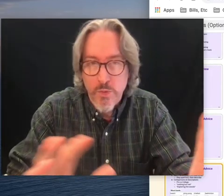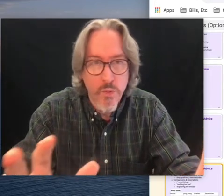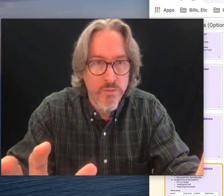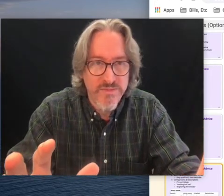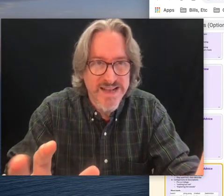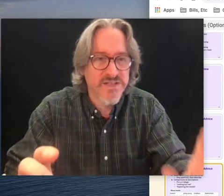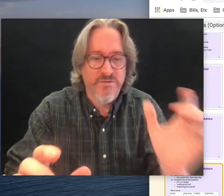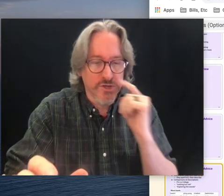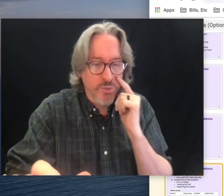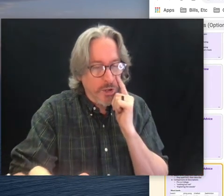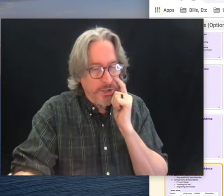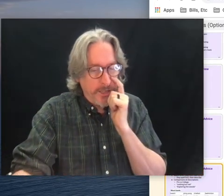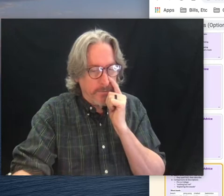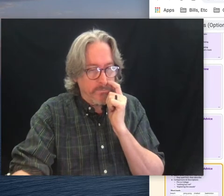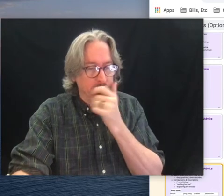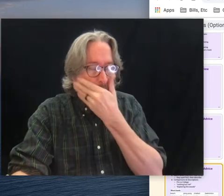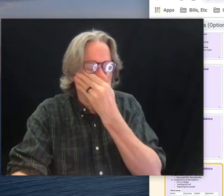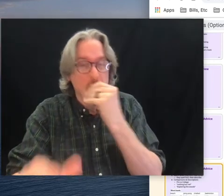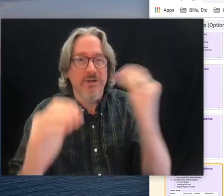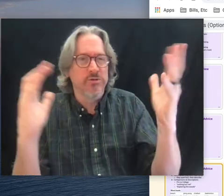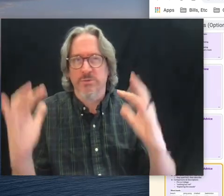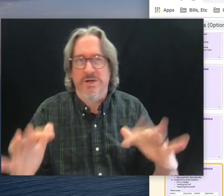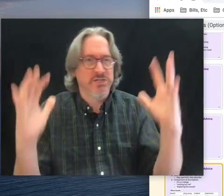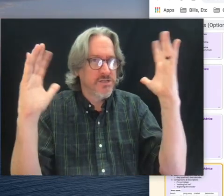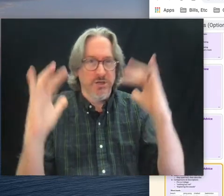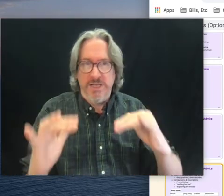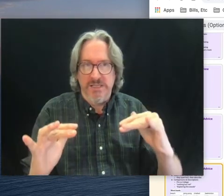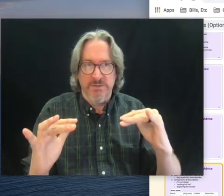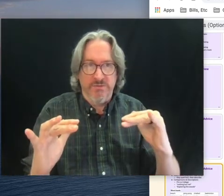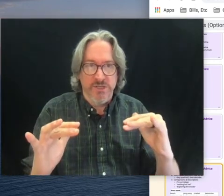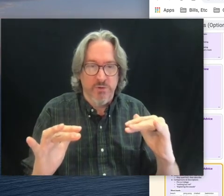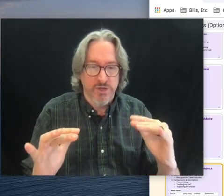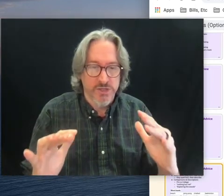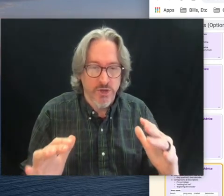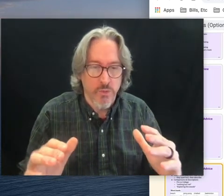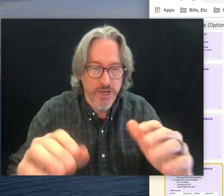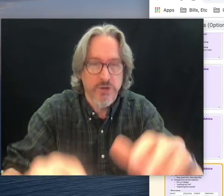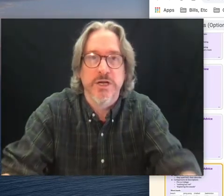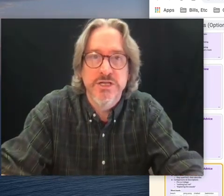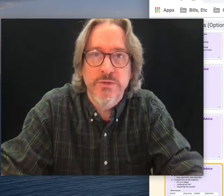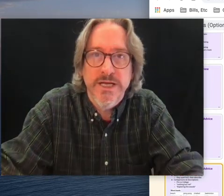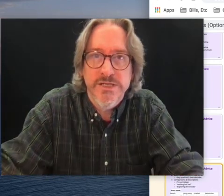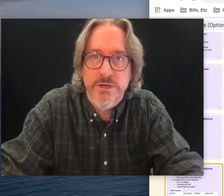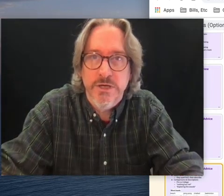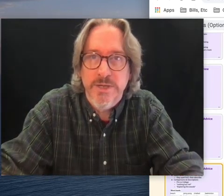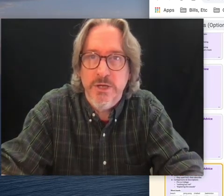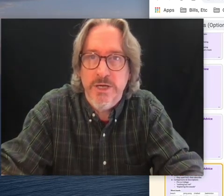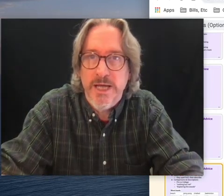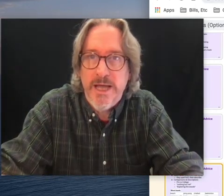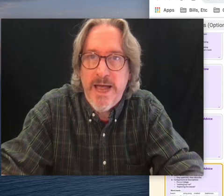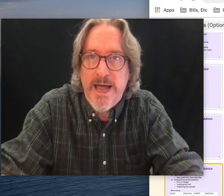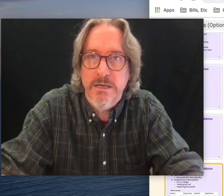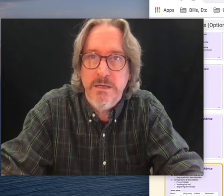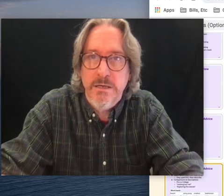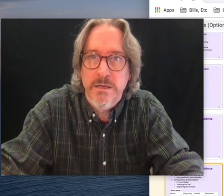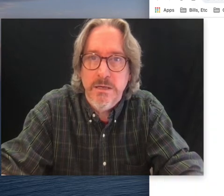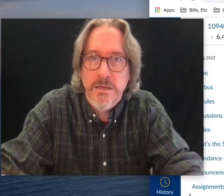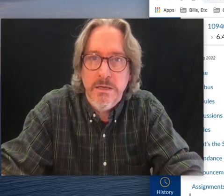So that's the first worksheet. Going through some questions, looking at some different sports. So what you're going to do is you're going to be looking